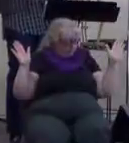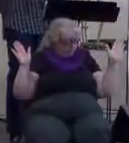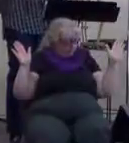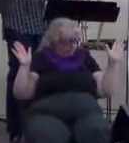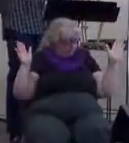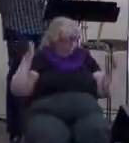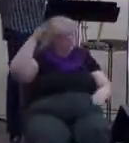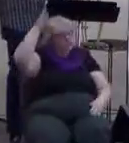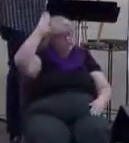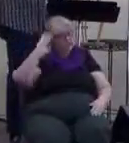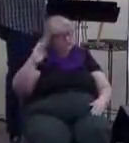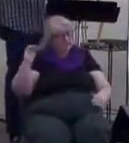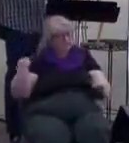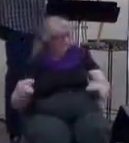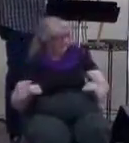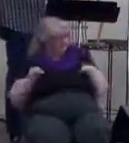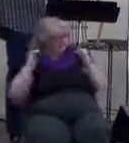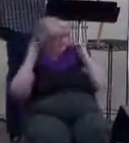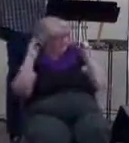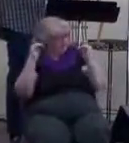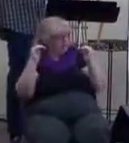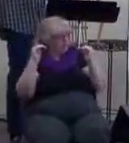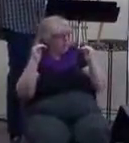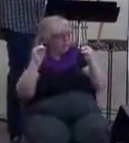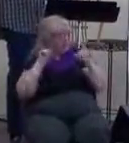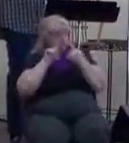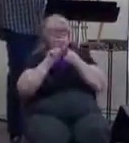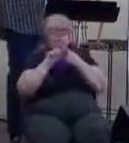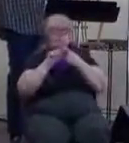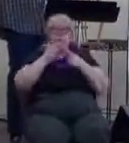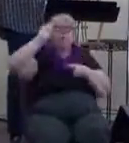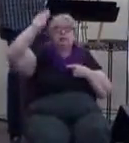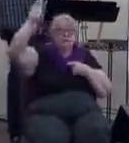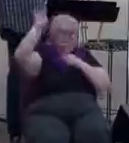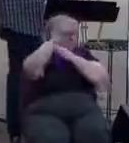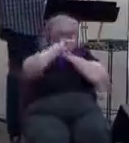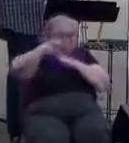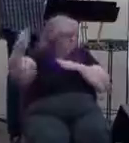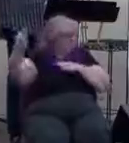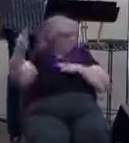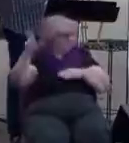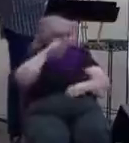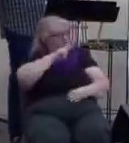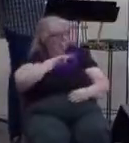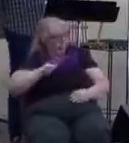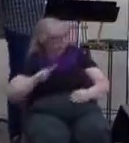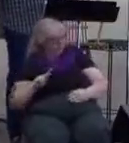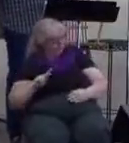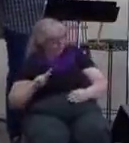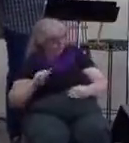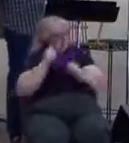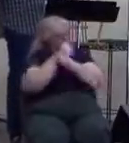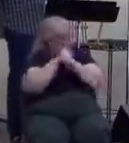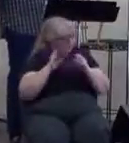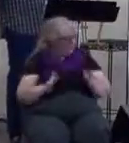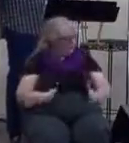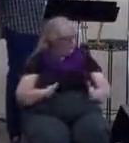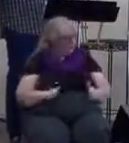God exalted him to his own right hand as Prince and Savior, that he might give repentance